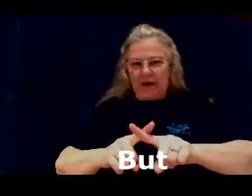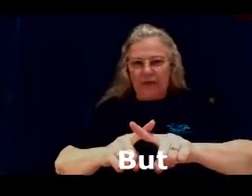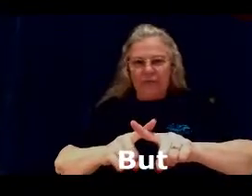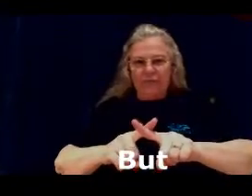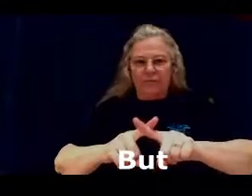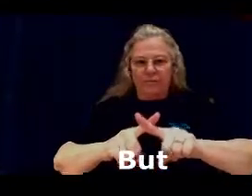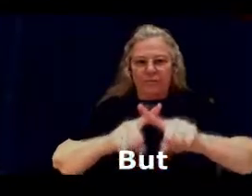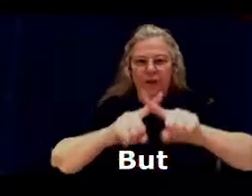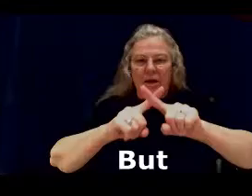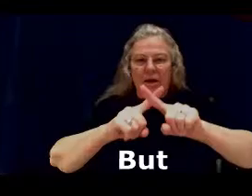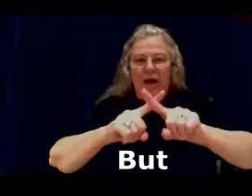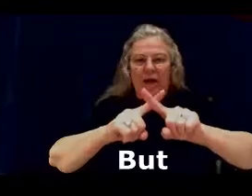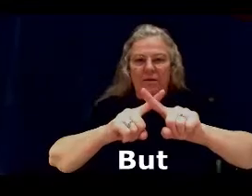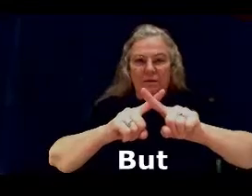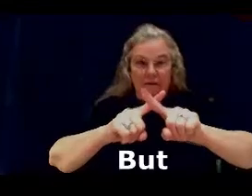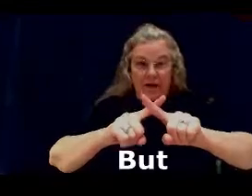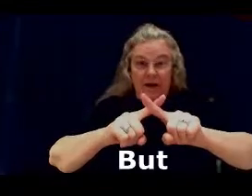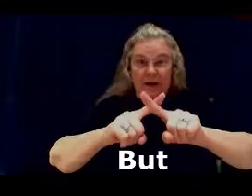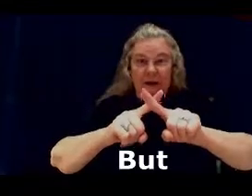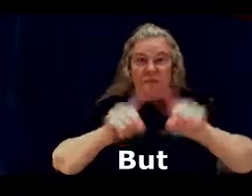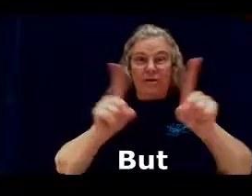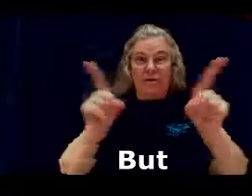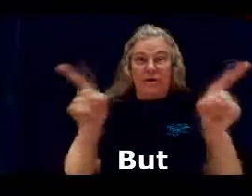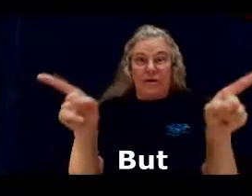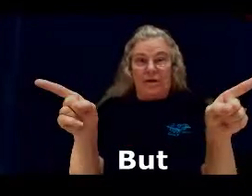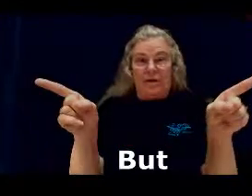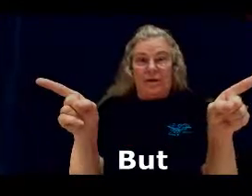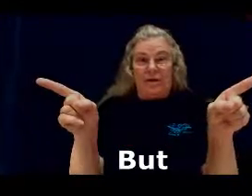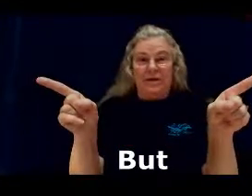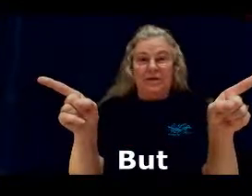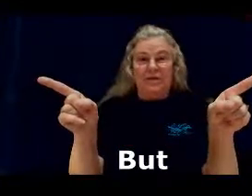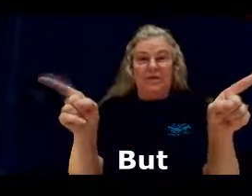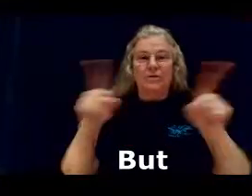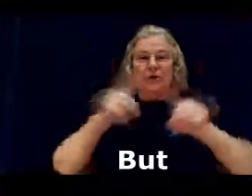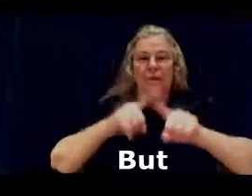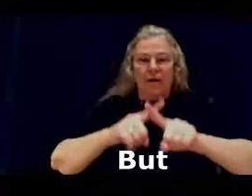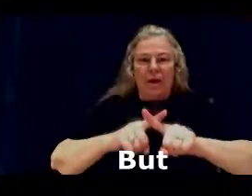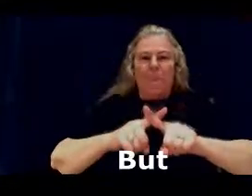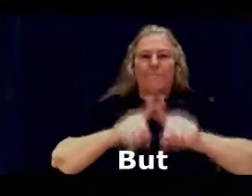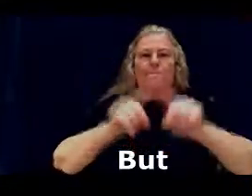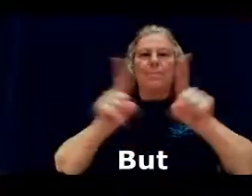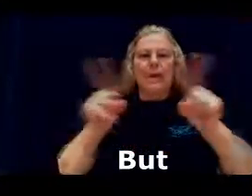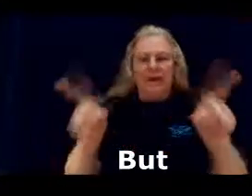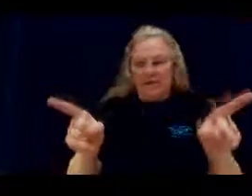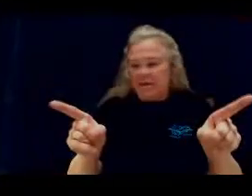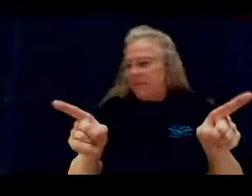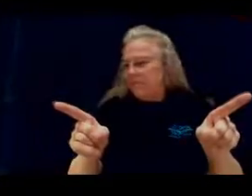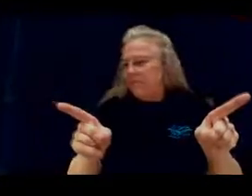together, and it's not here, it goes out. But